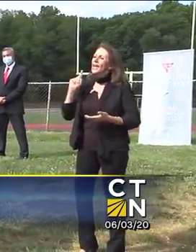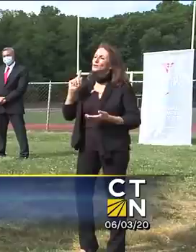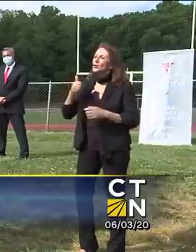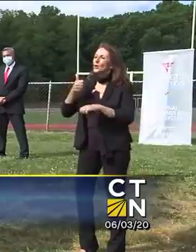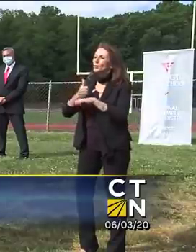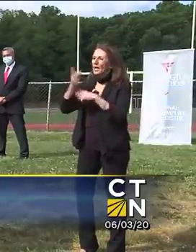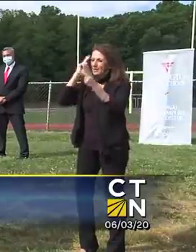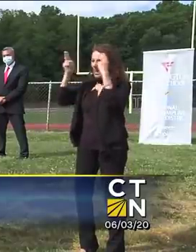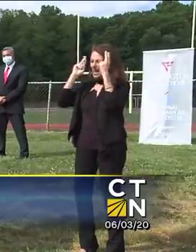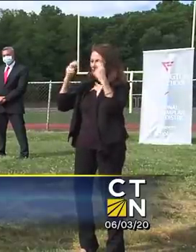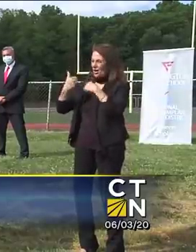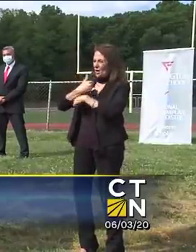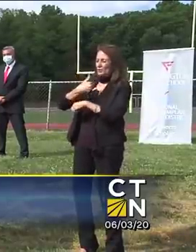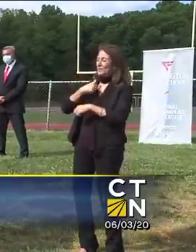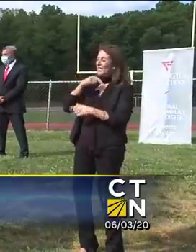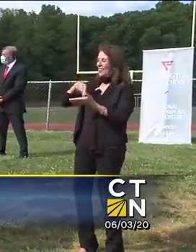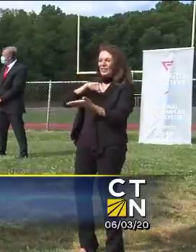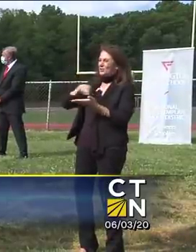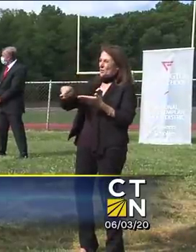the haircut on me, not this week.